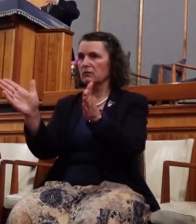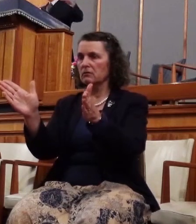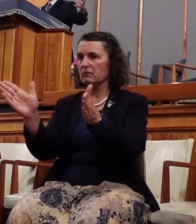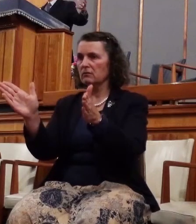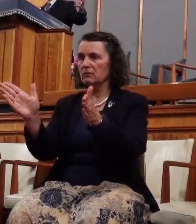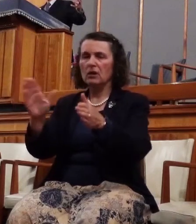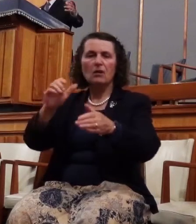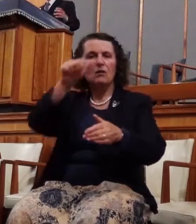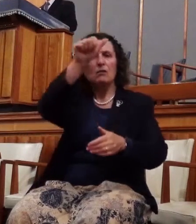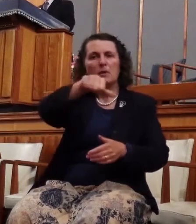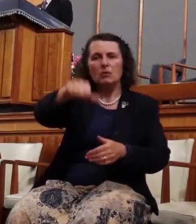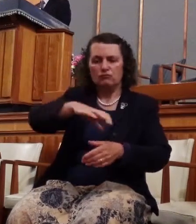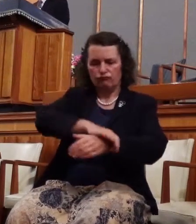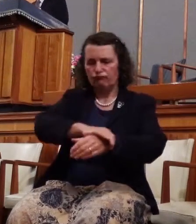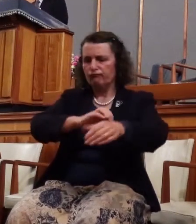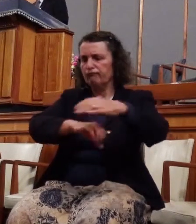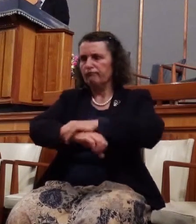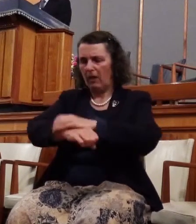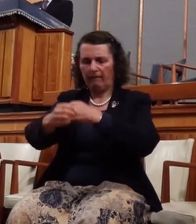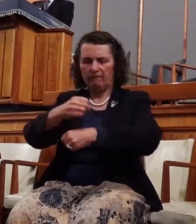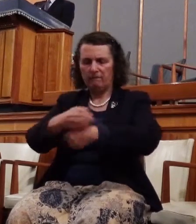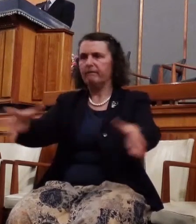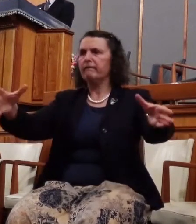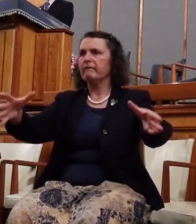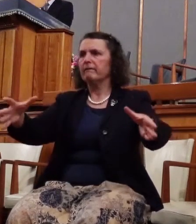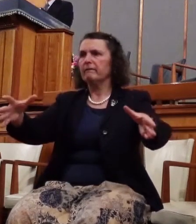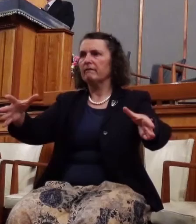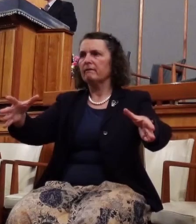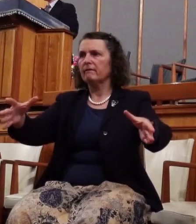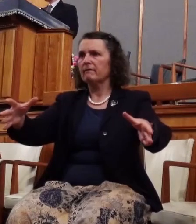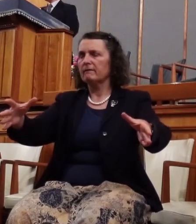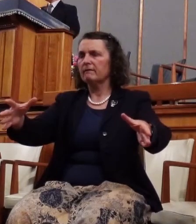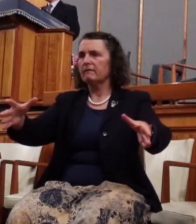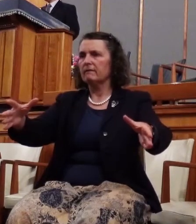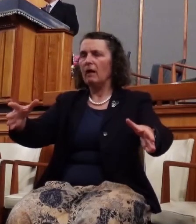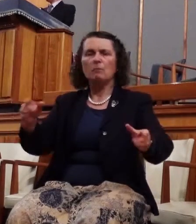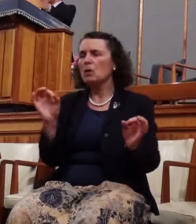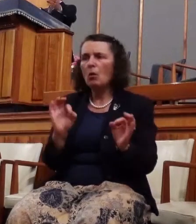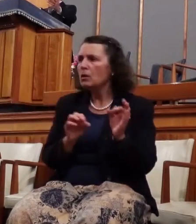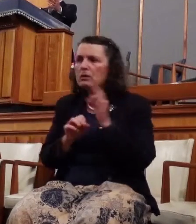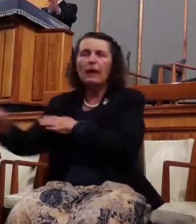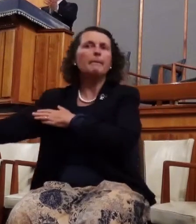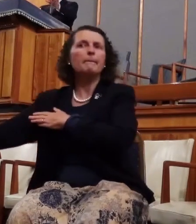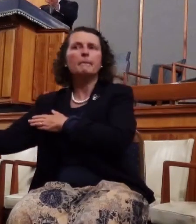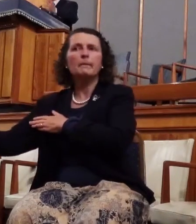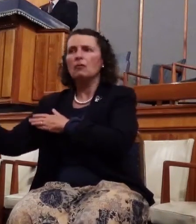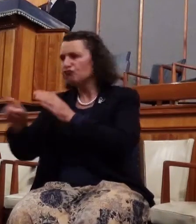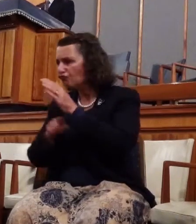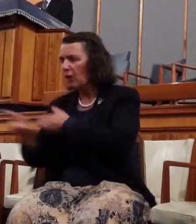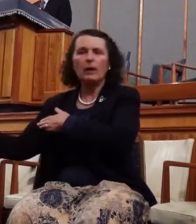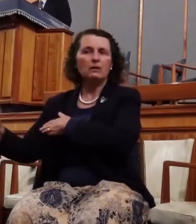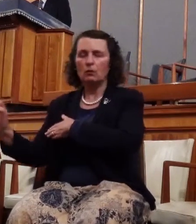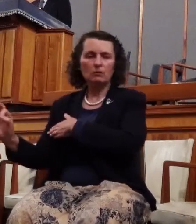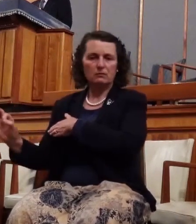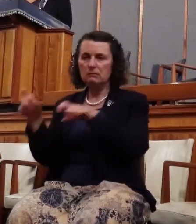were released, but no prisoner decamped, no prisoner escaped. They stayed there. But actually,